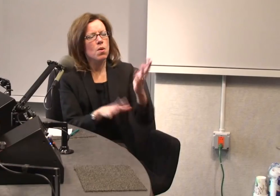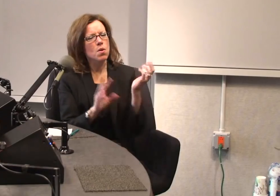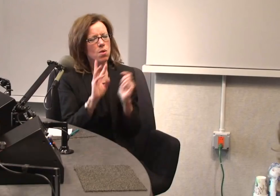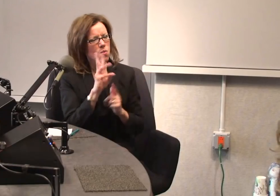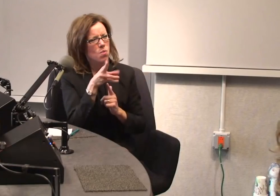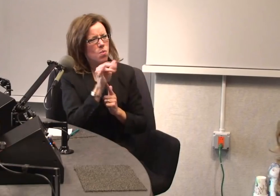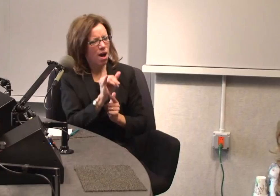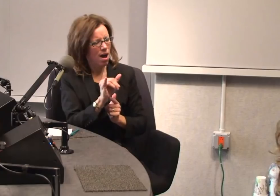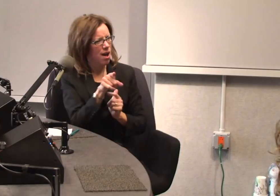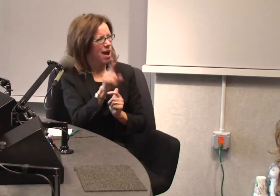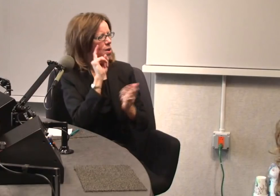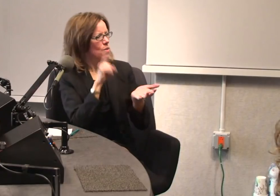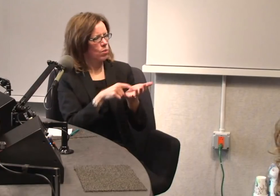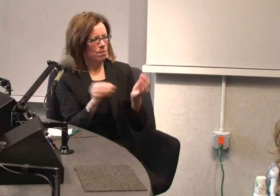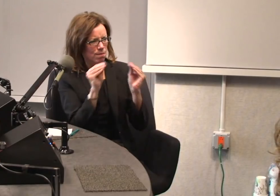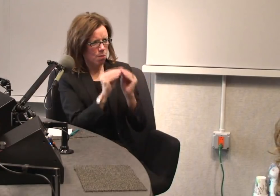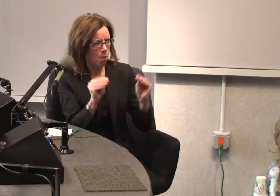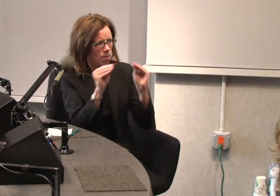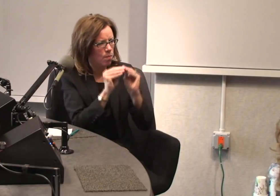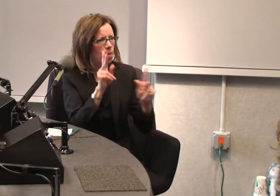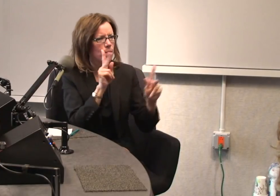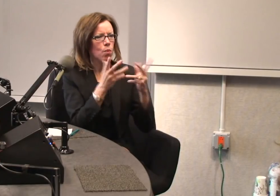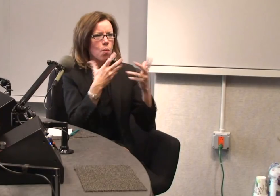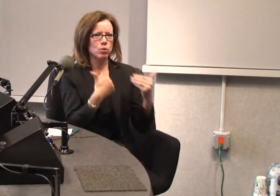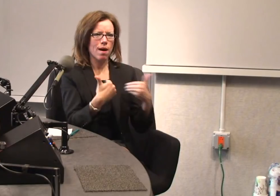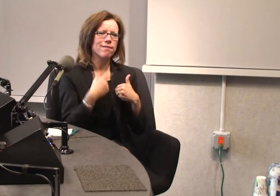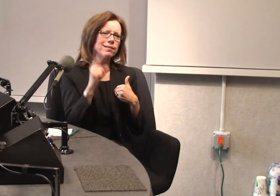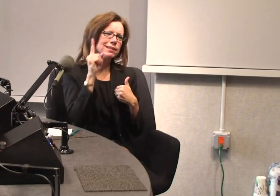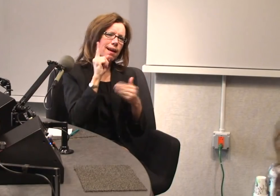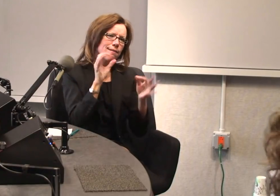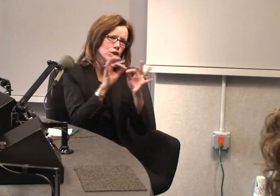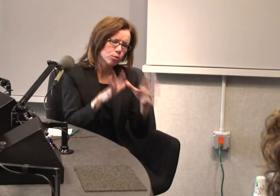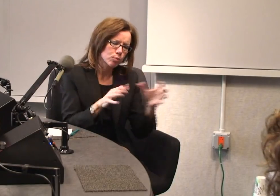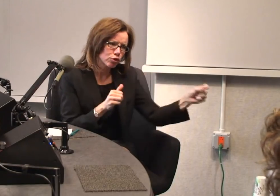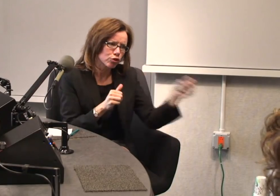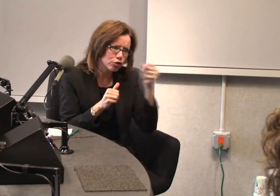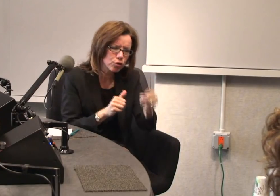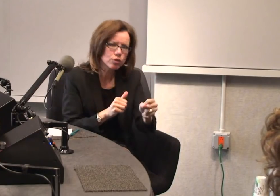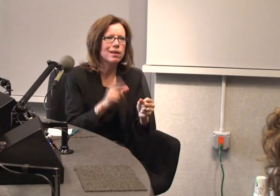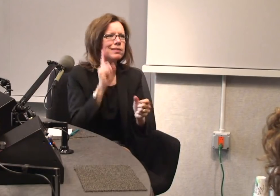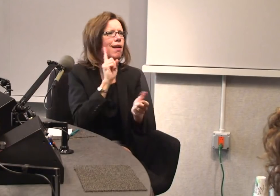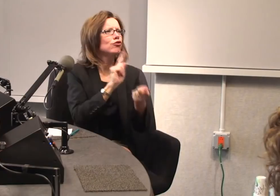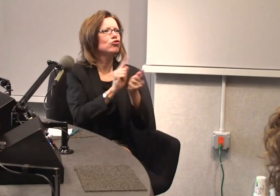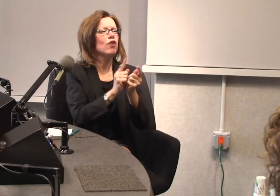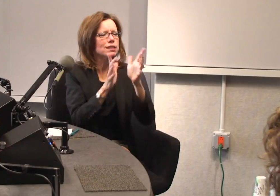a growing trend to work with deaf translators and deaf interpreters and how does it work?